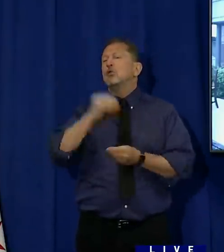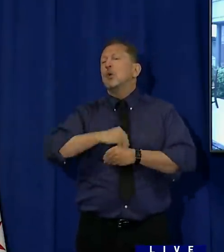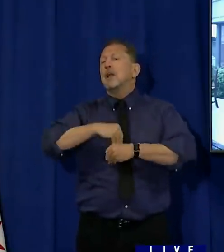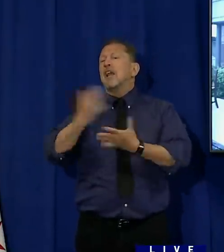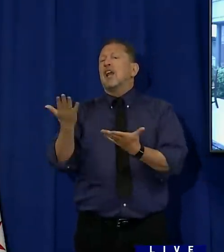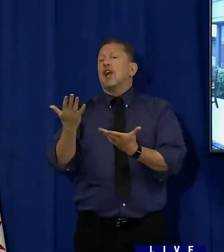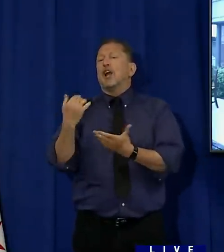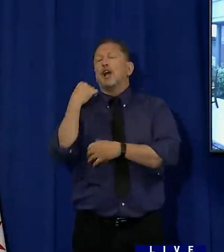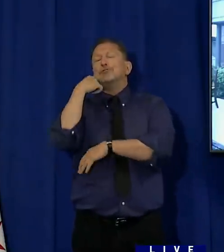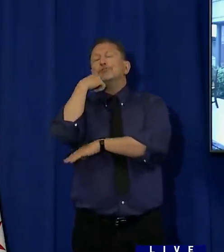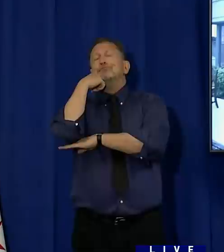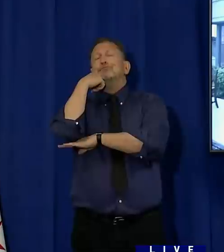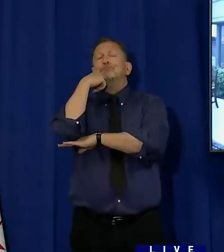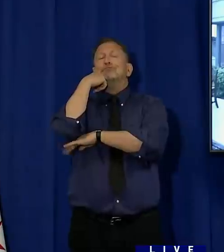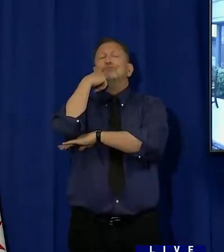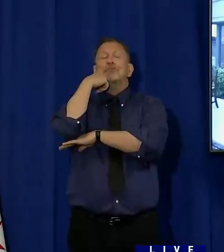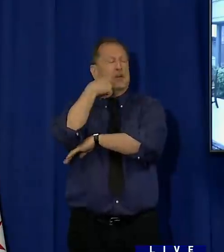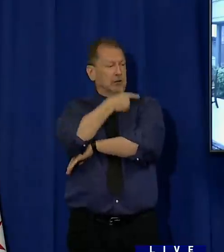attitude,